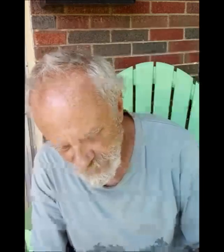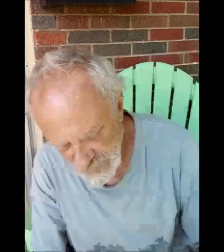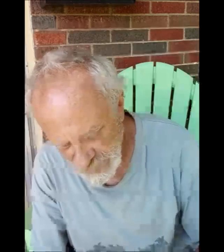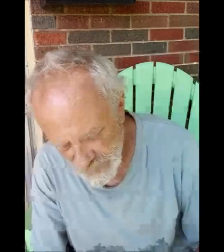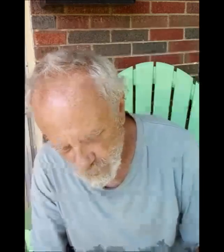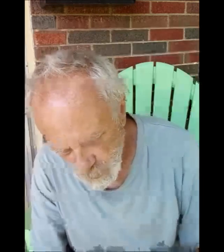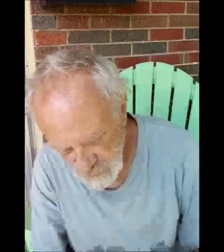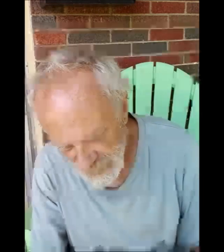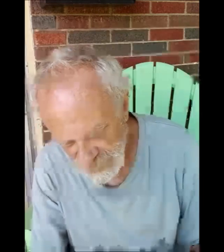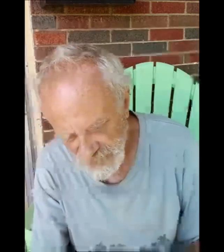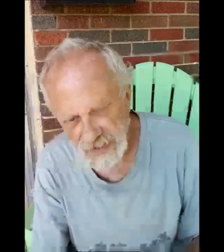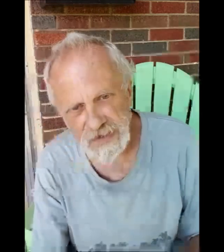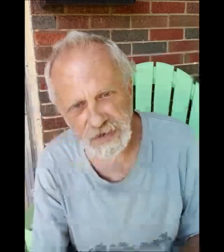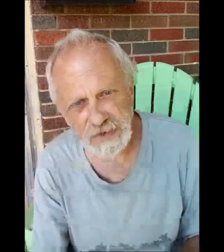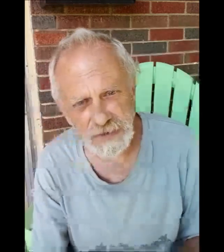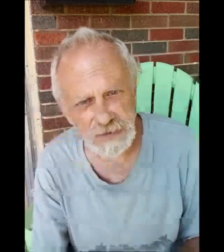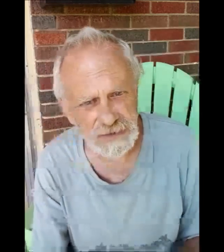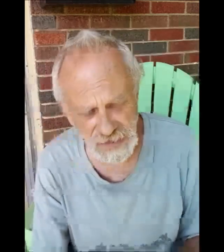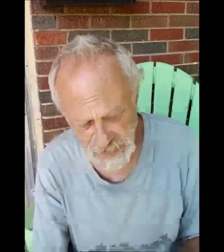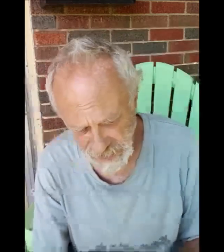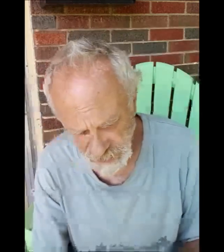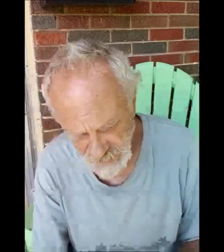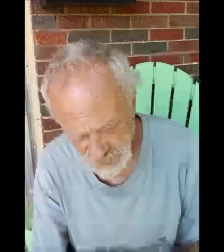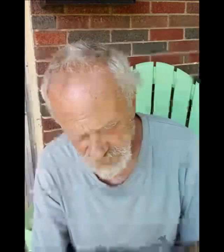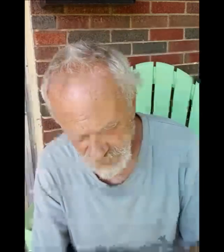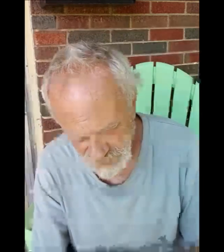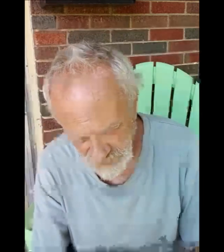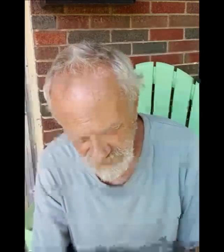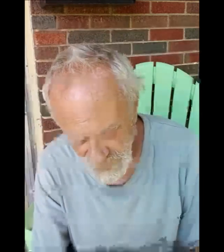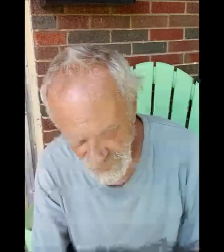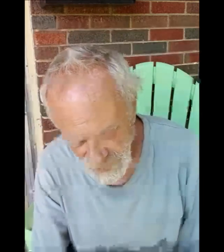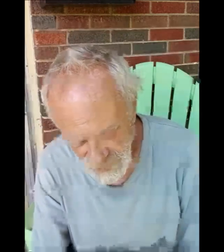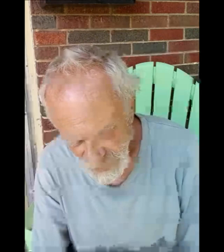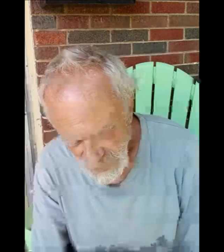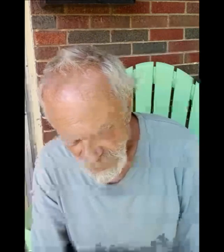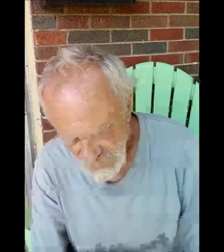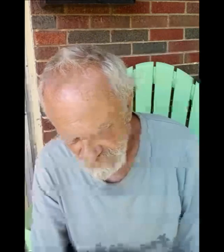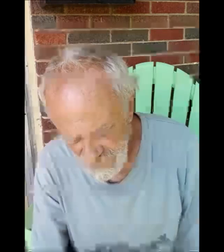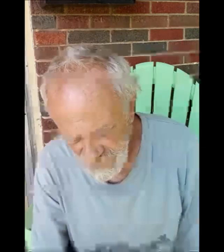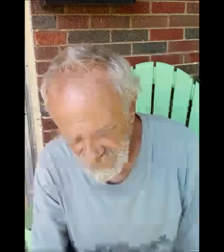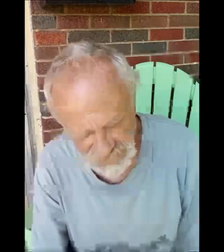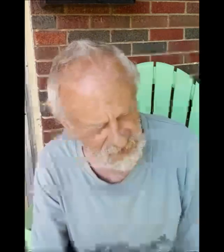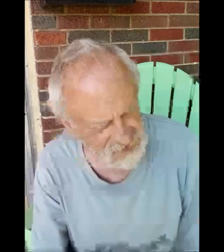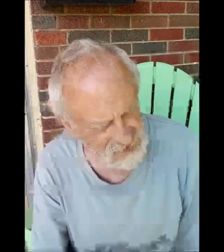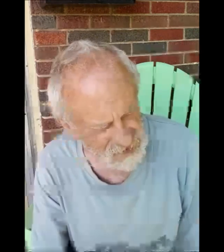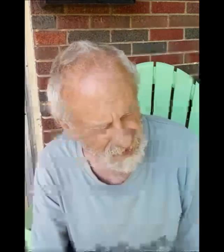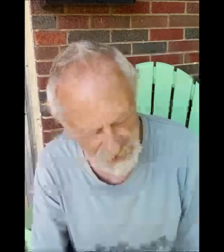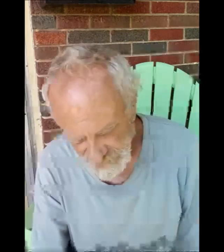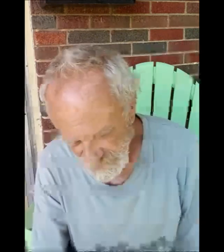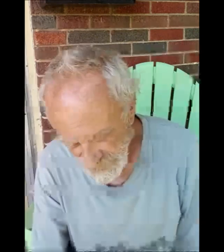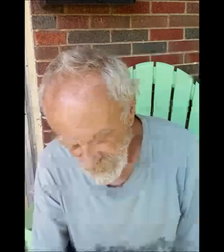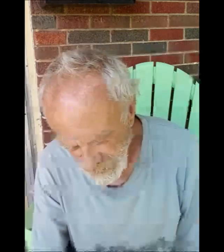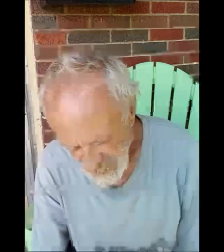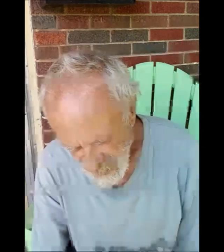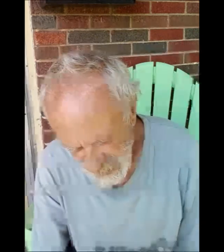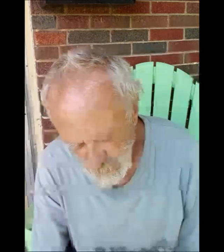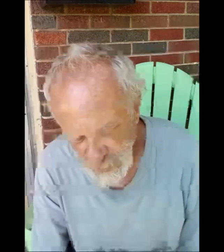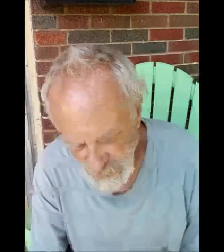man on horseback in the Indian Sign Language because we've just done that. Now finish the sentence and say a white man